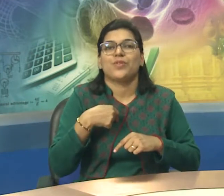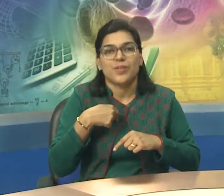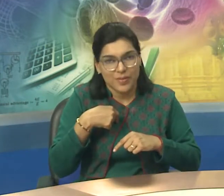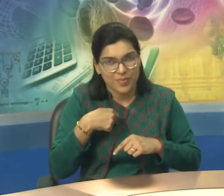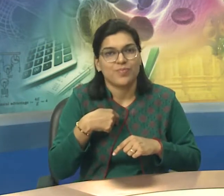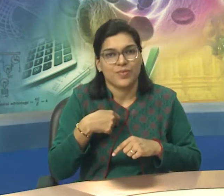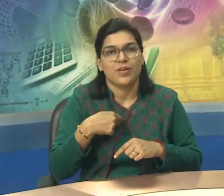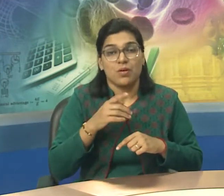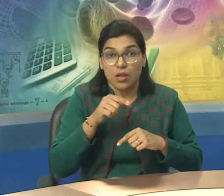any particular work